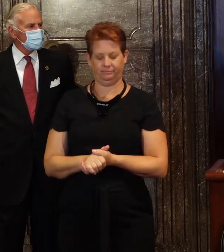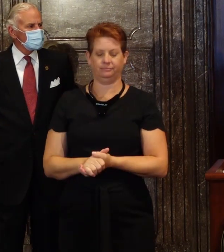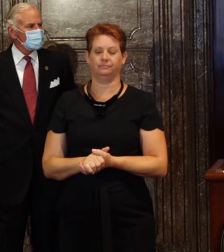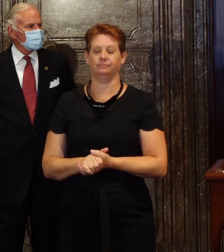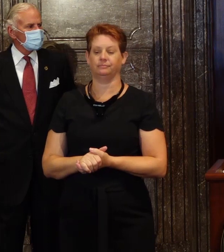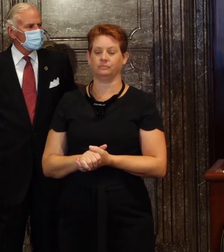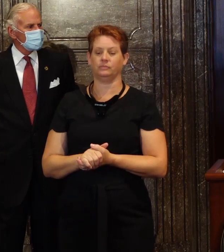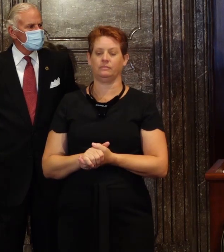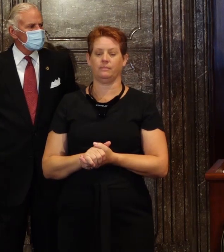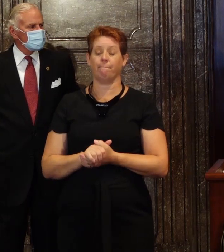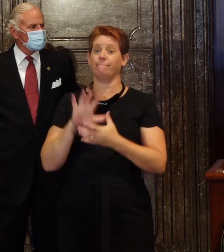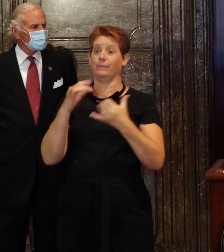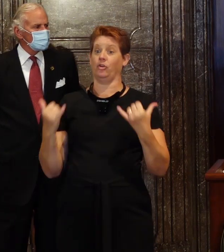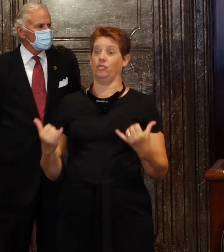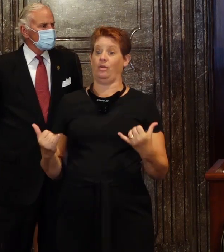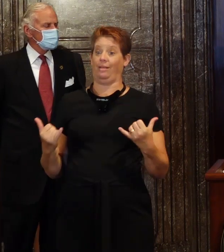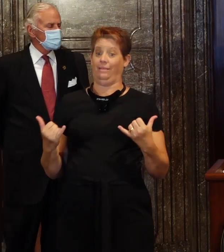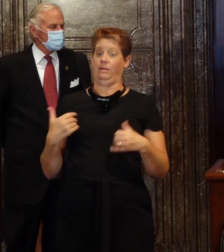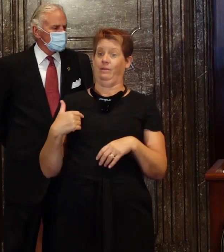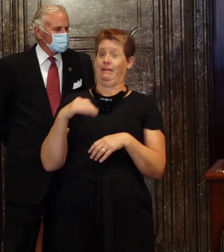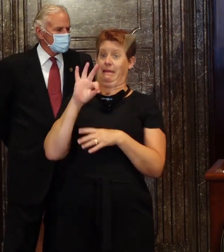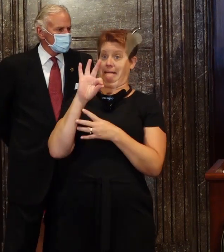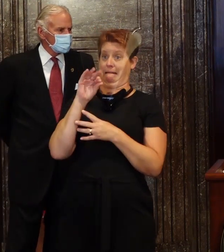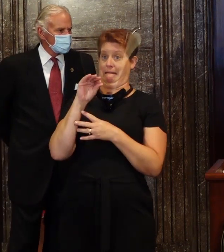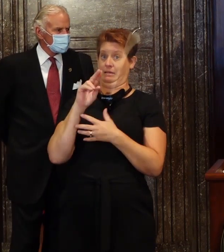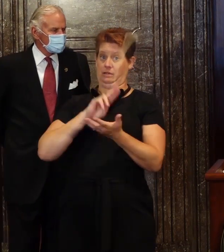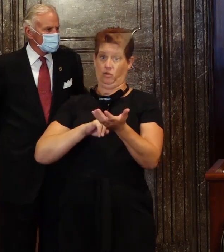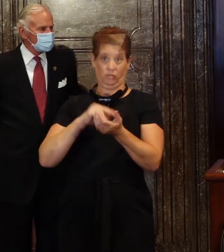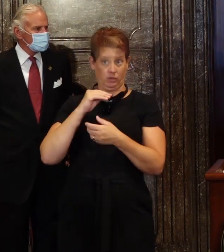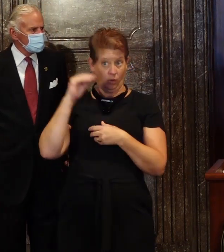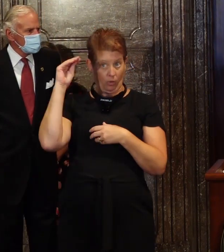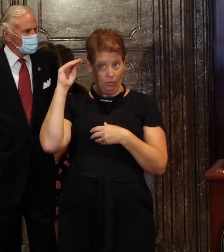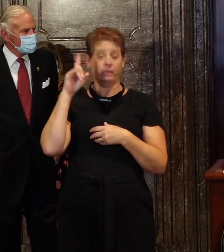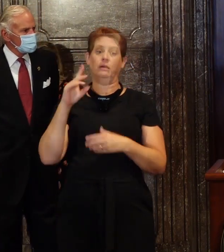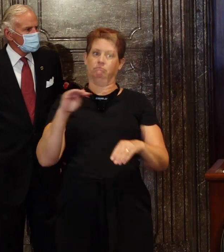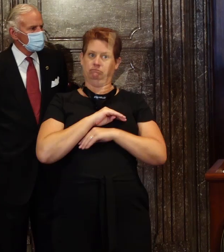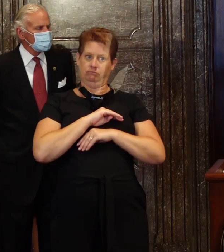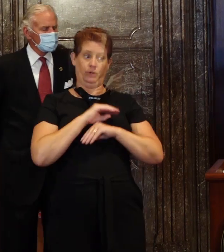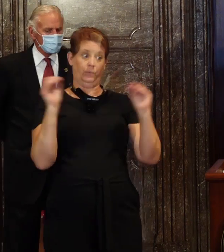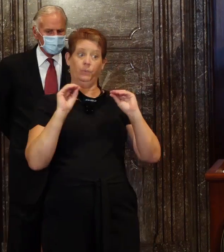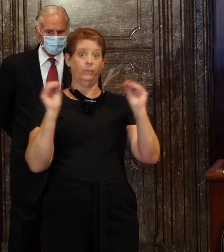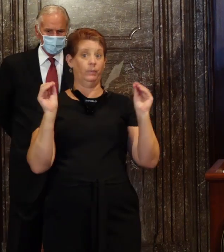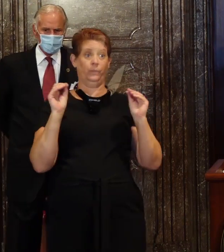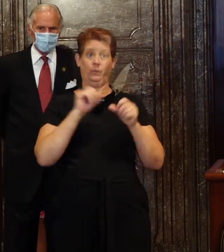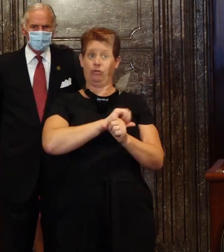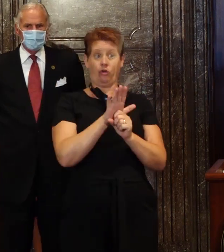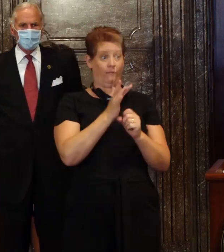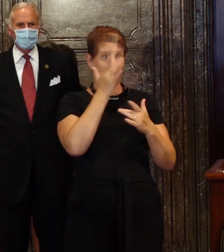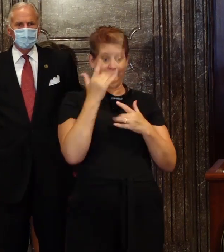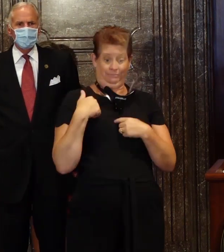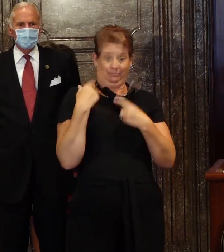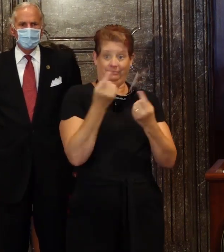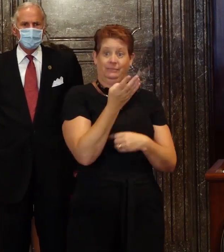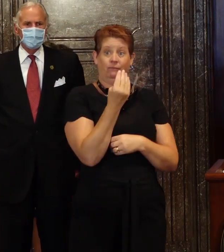Currently, there are 90 nursing homes in the state that meet the criteria of not having cases among residents or staff within the previous